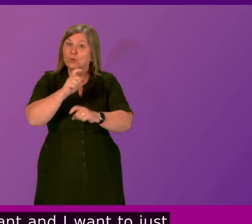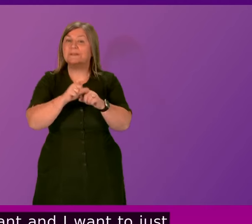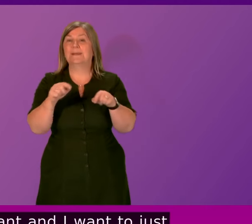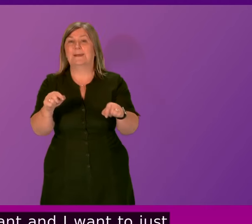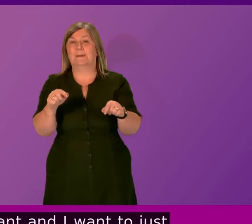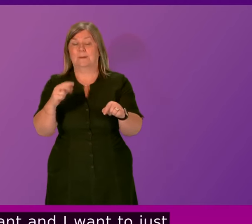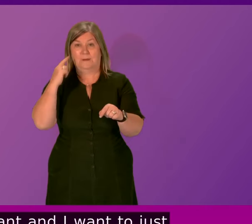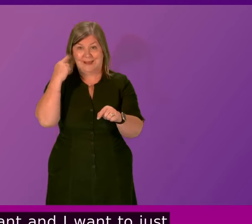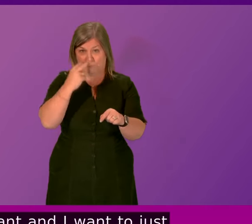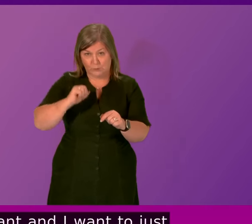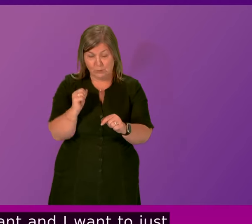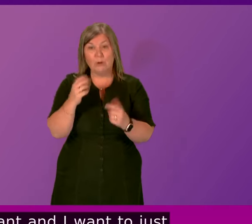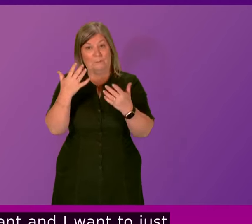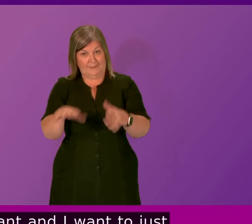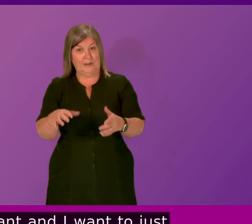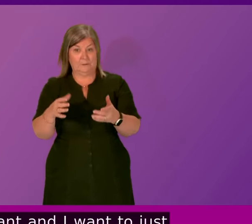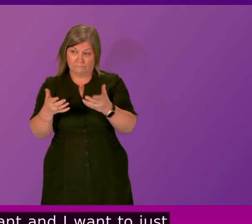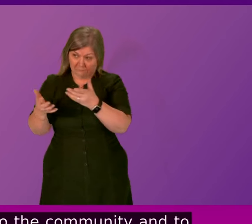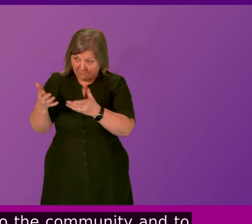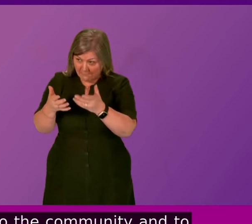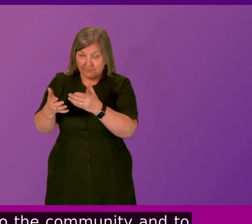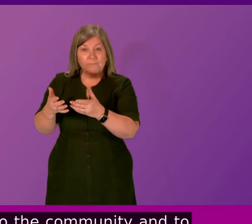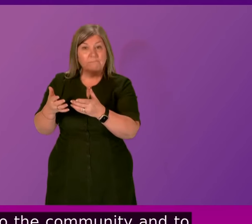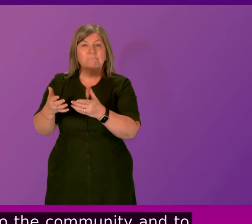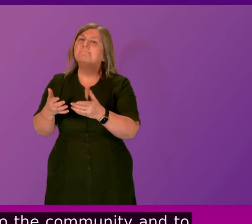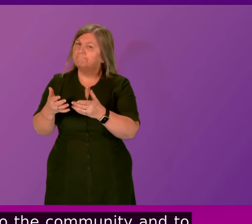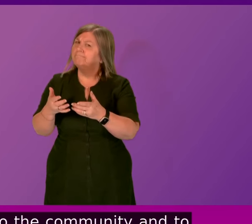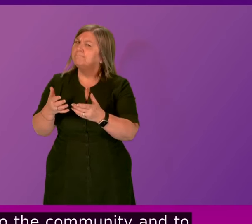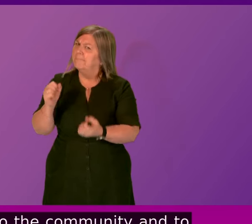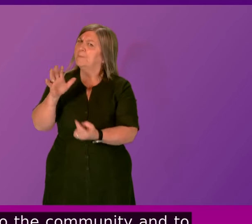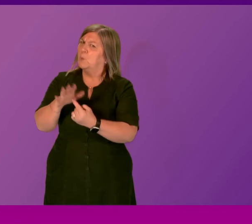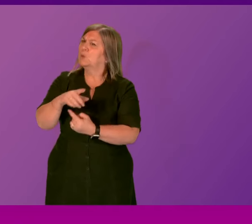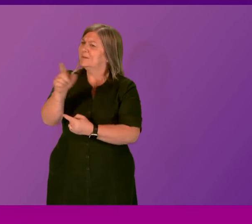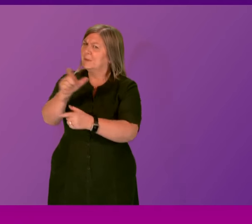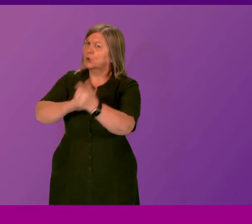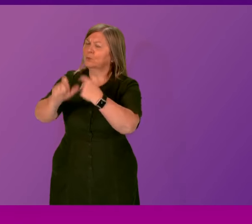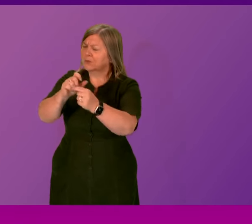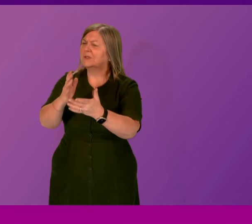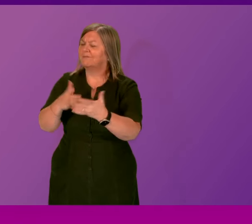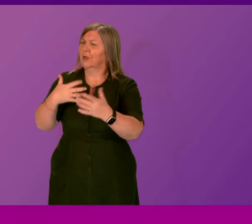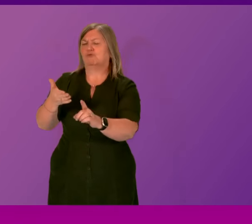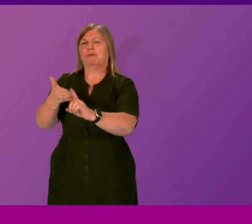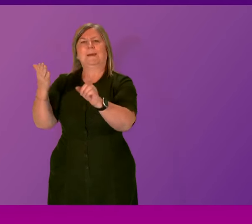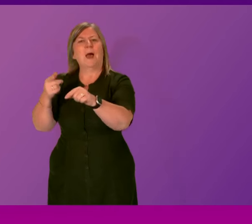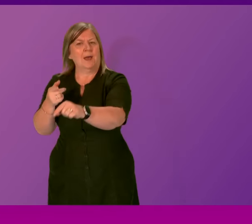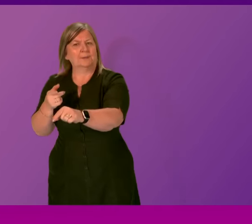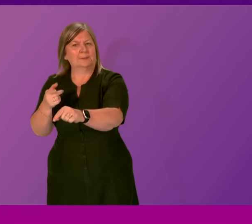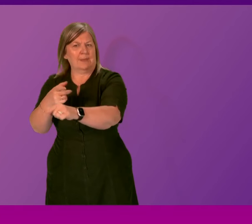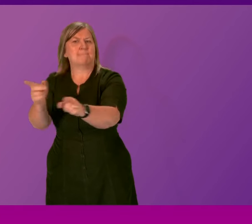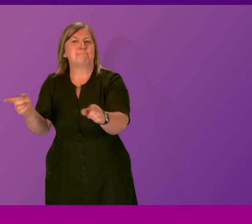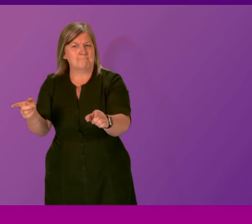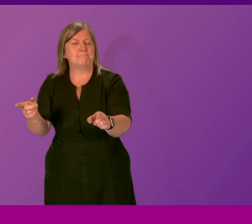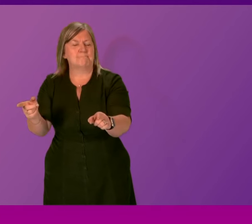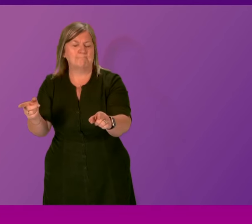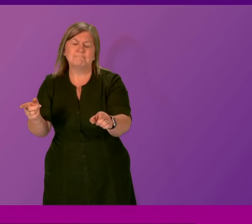to Deafblind Scotland, it is important to that community to be recognised, and I think that is an issue